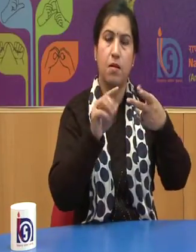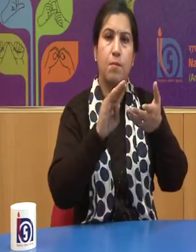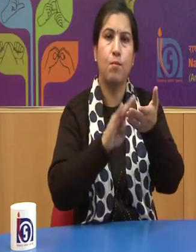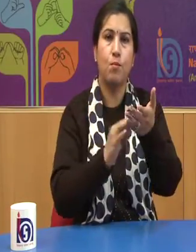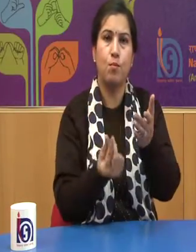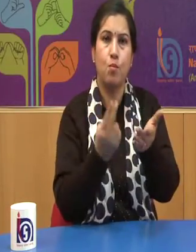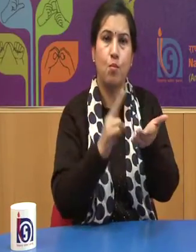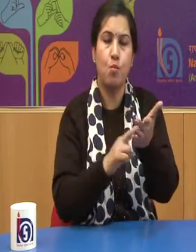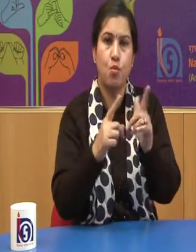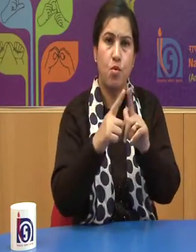Munda revolt,